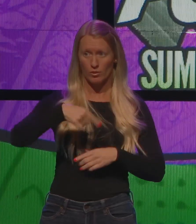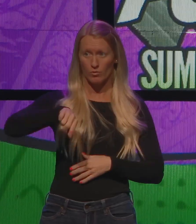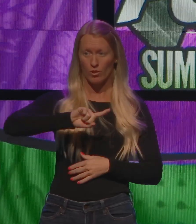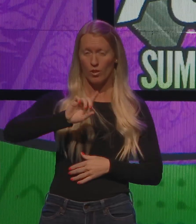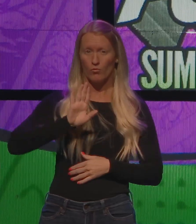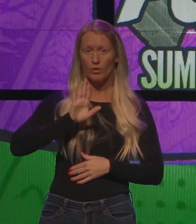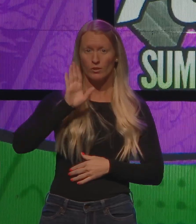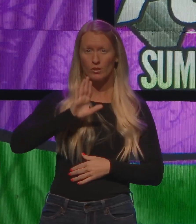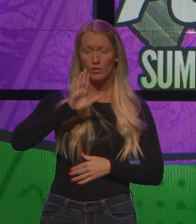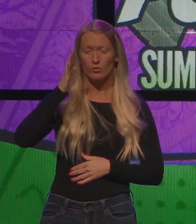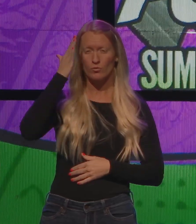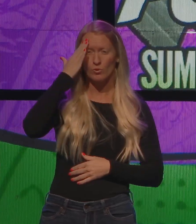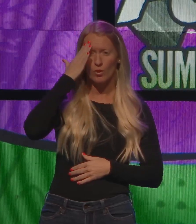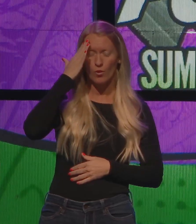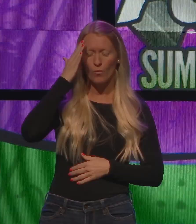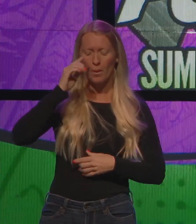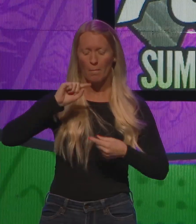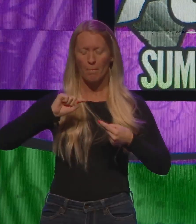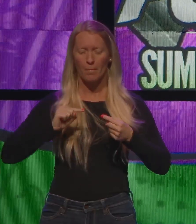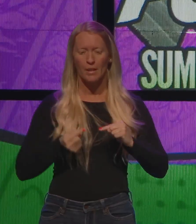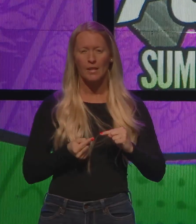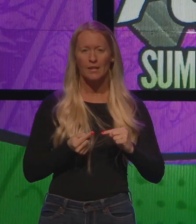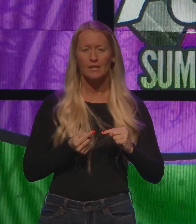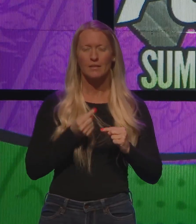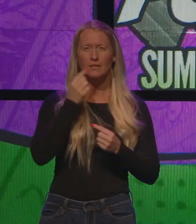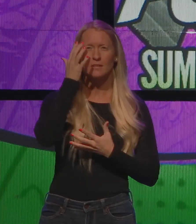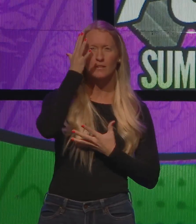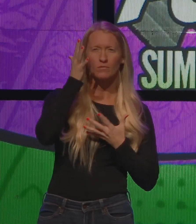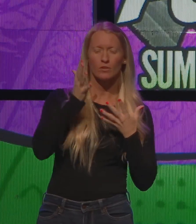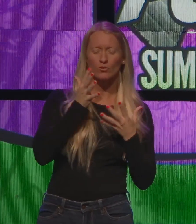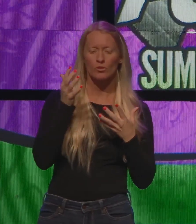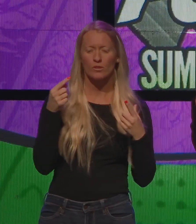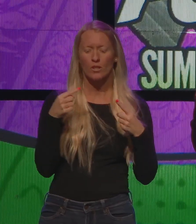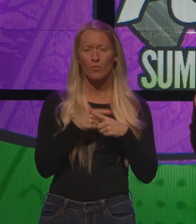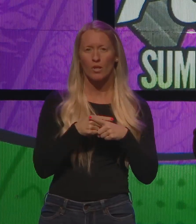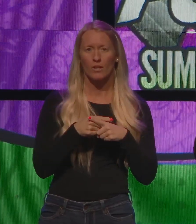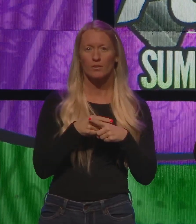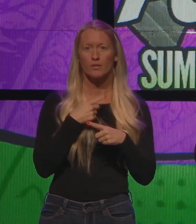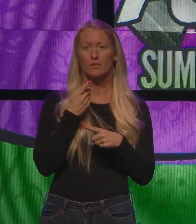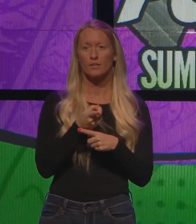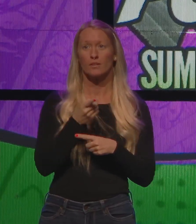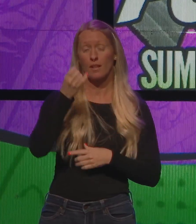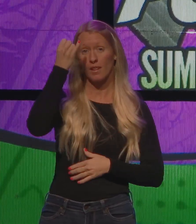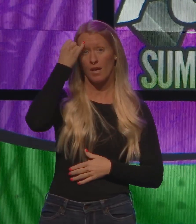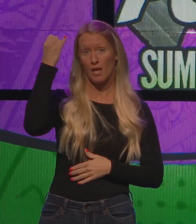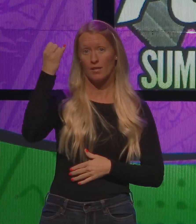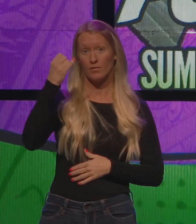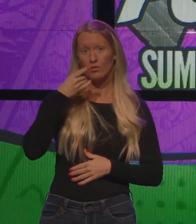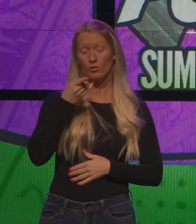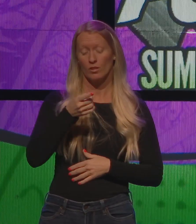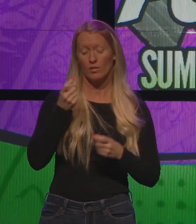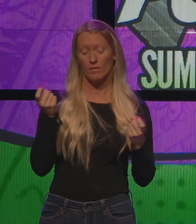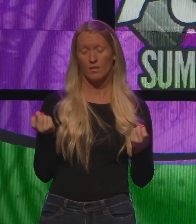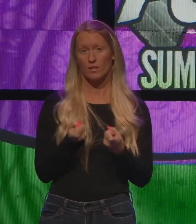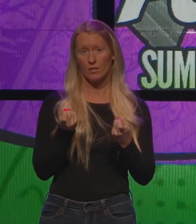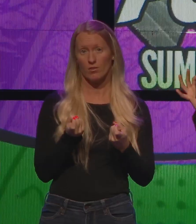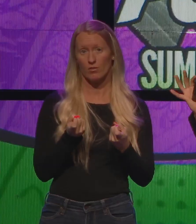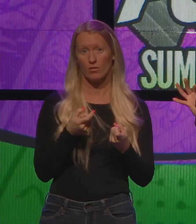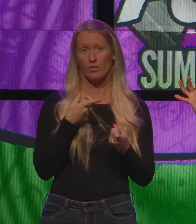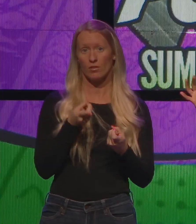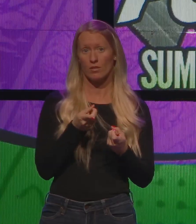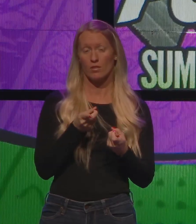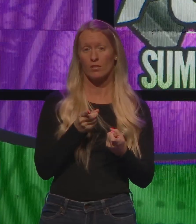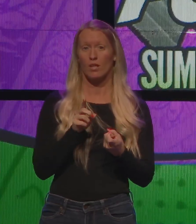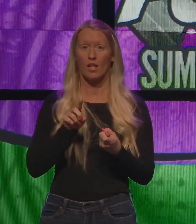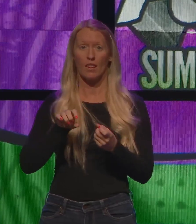the confusion, the complexity of the idea of sinfulness as an identity. So we're going to do our